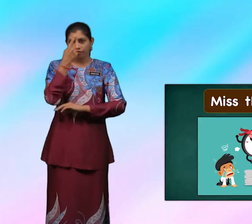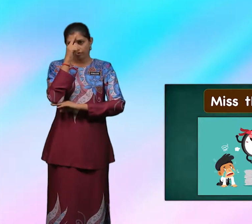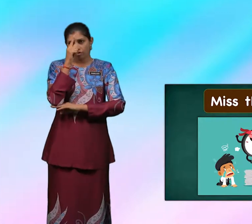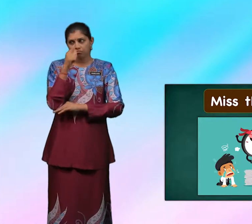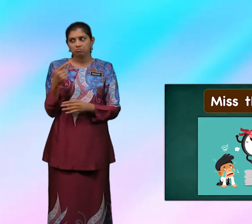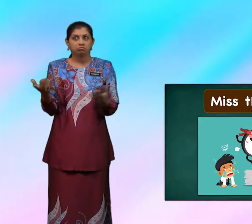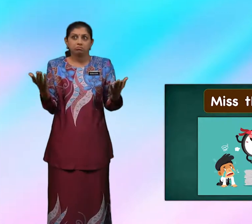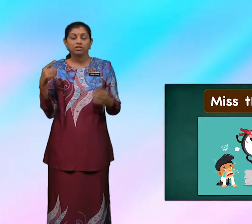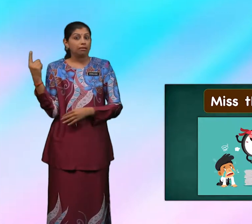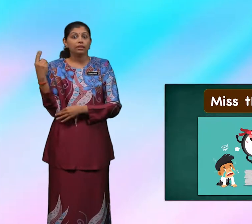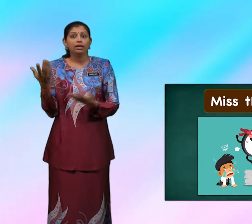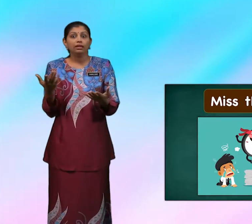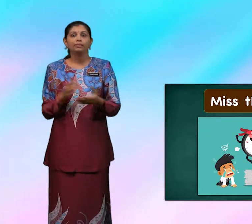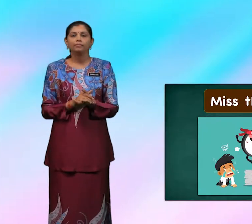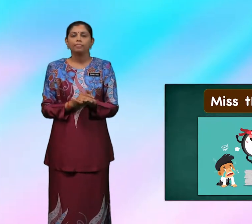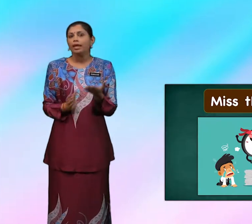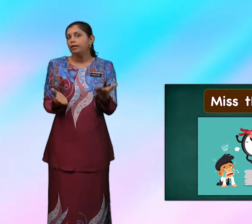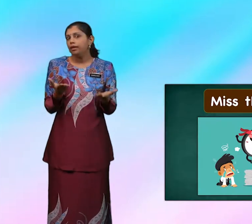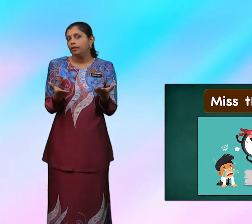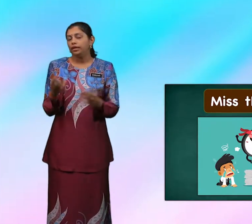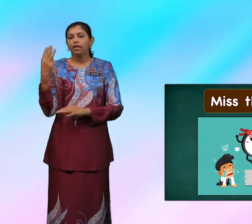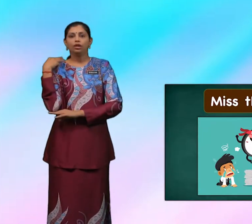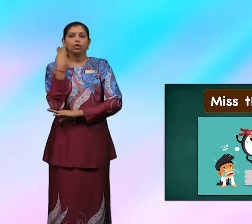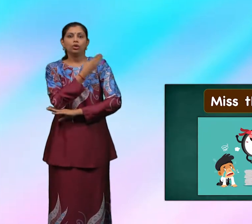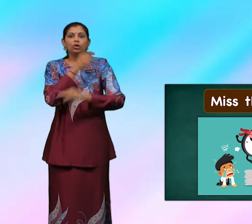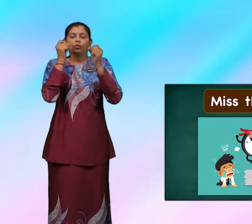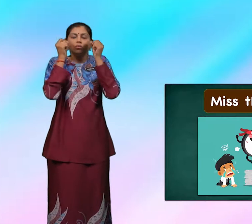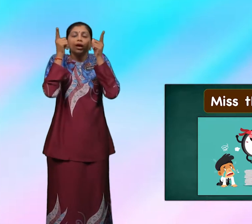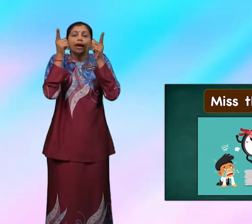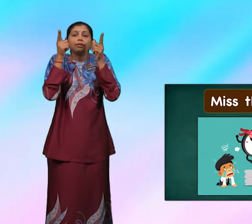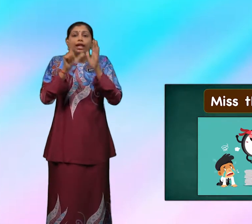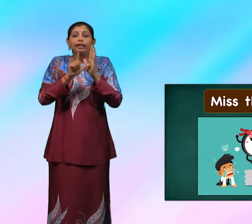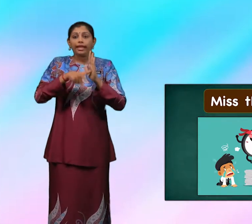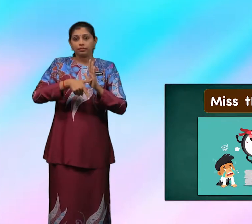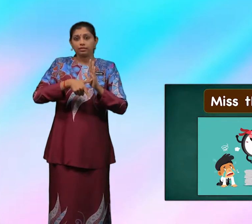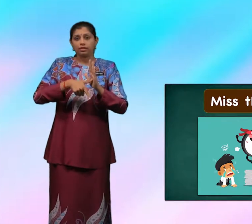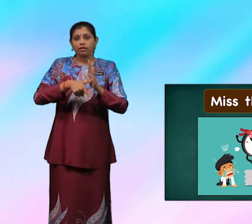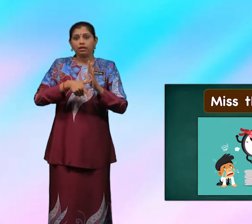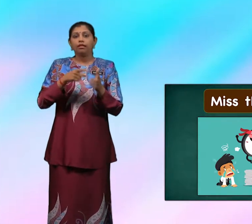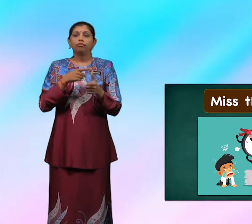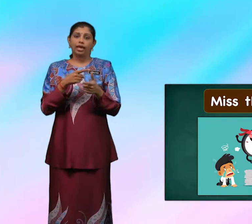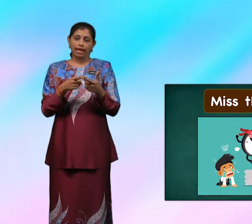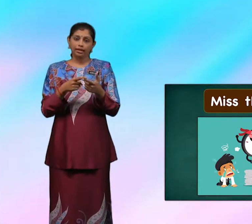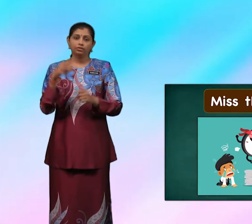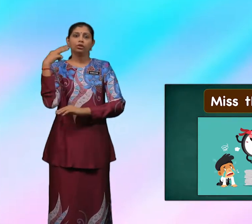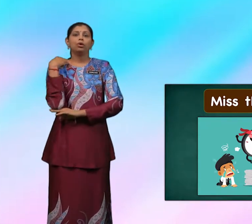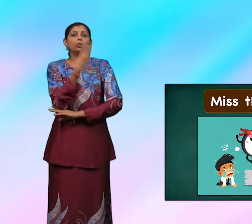for something. Maybe we woke up late. Then